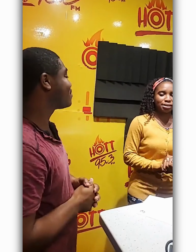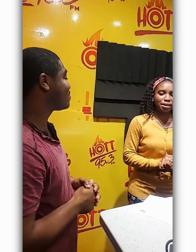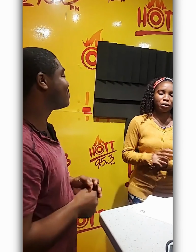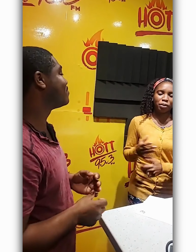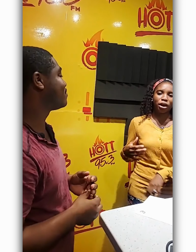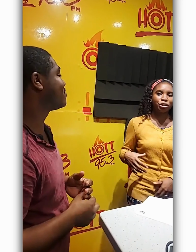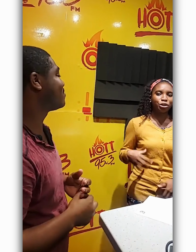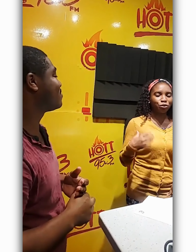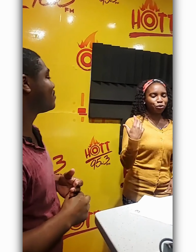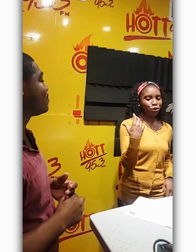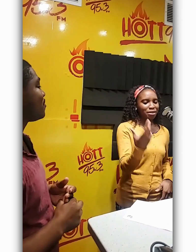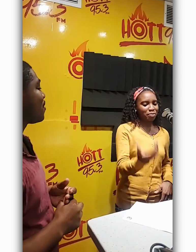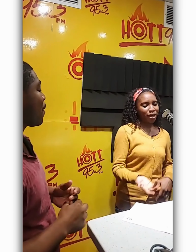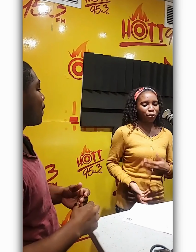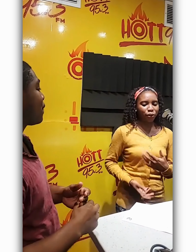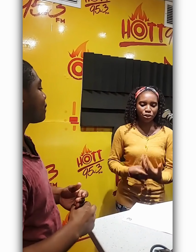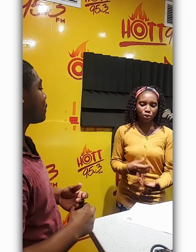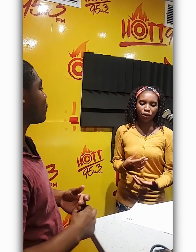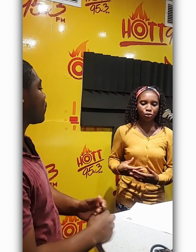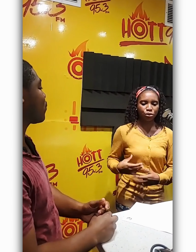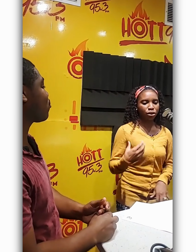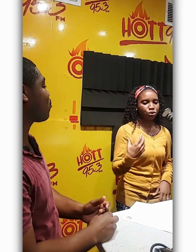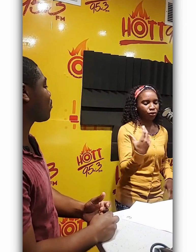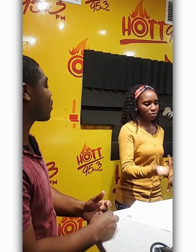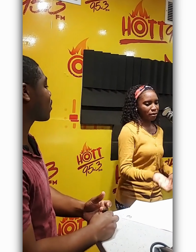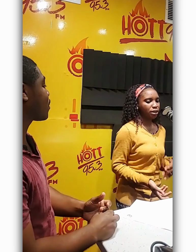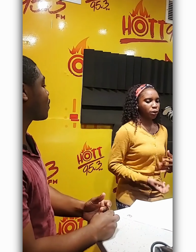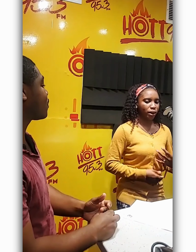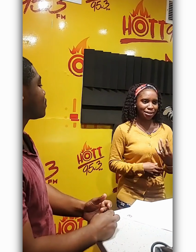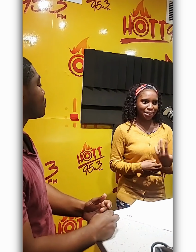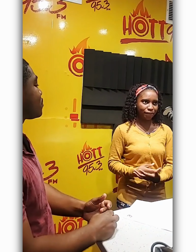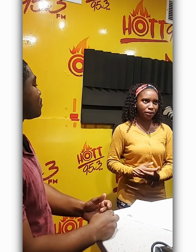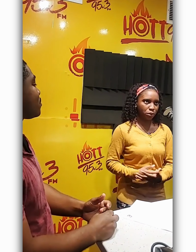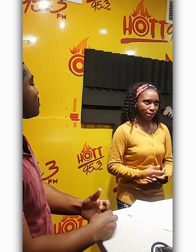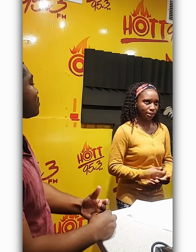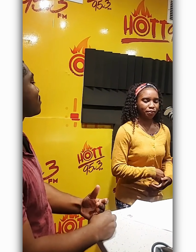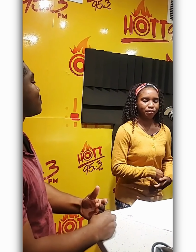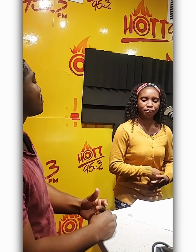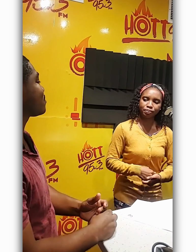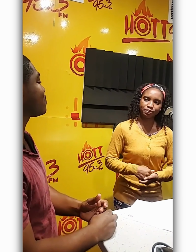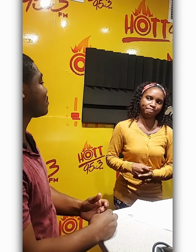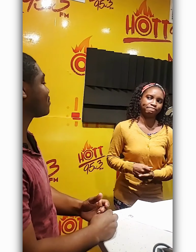It would be hard to show respect towards you if you do not show respect towards the deaf community.